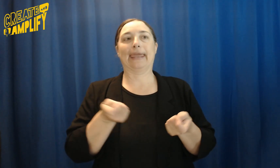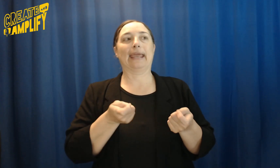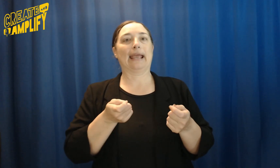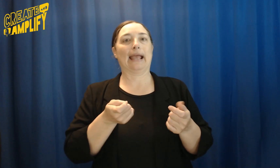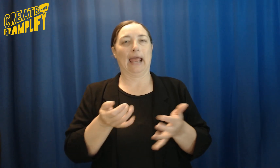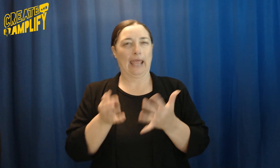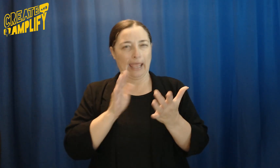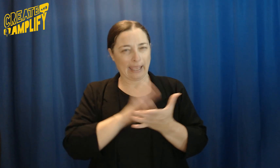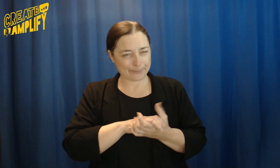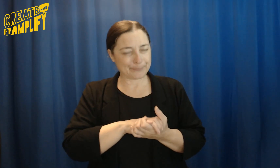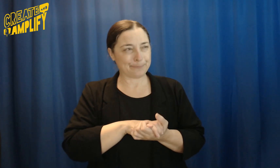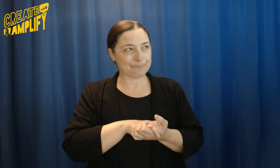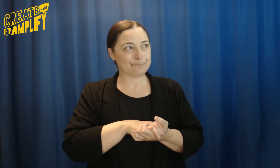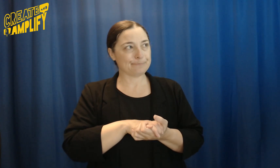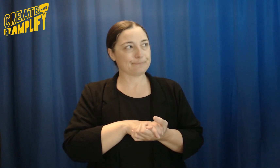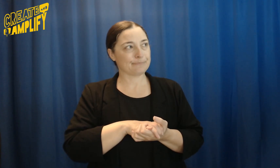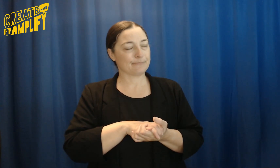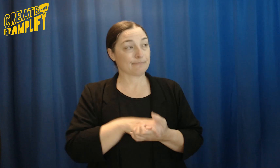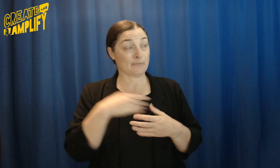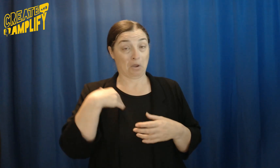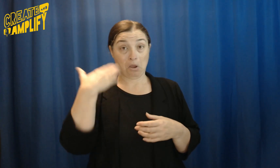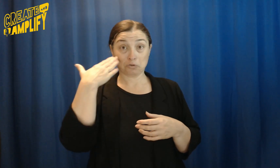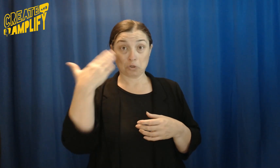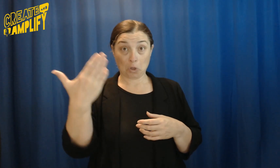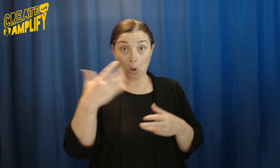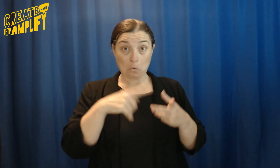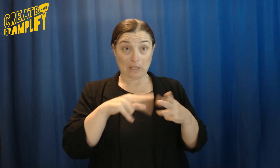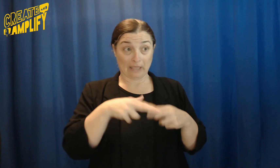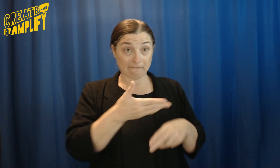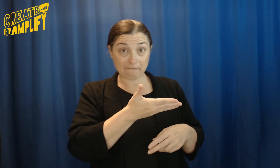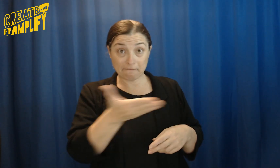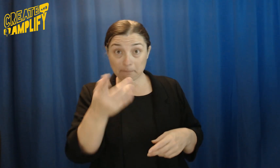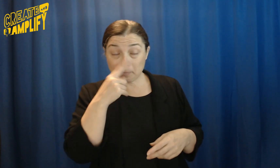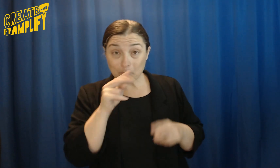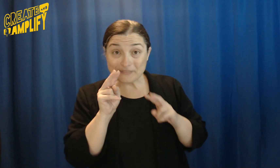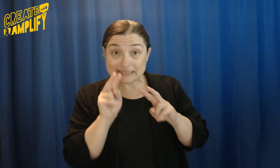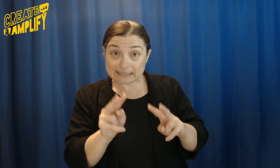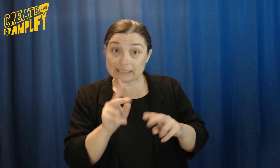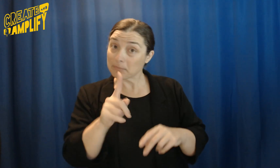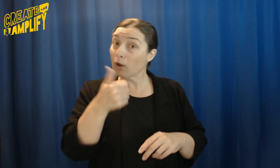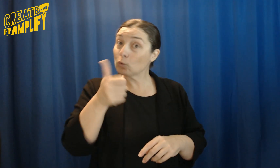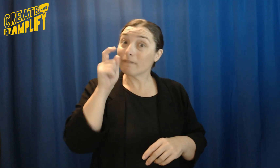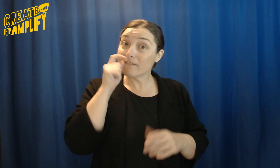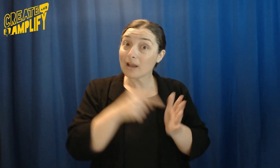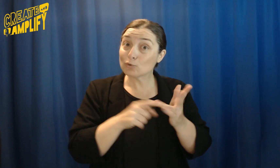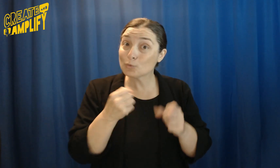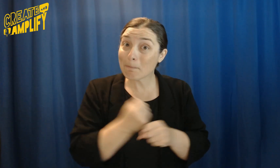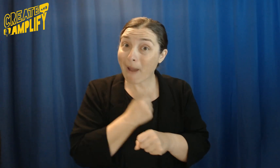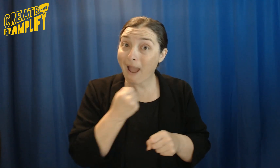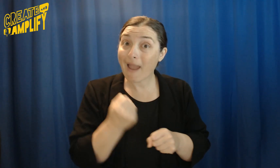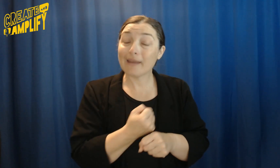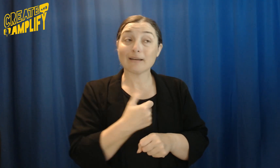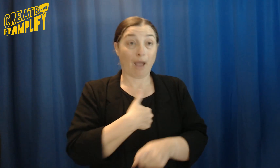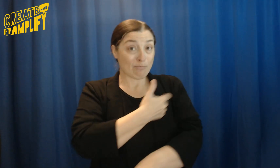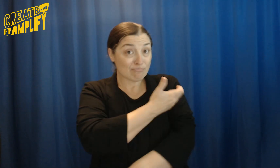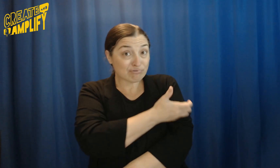And yeah, I don't know if many people have seen it, but it was really fun to make. I'm really proud of it. I